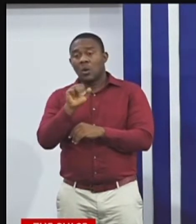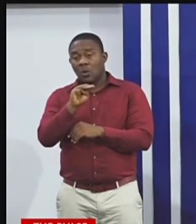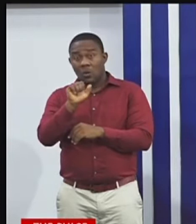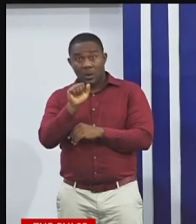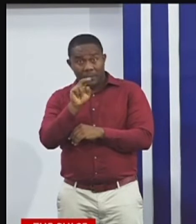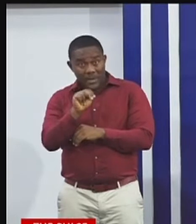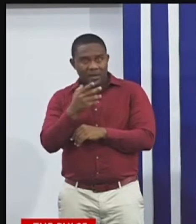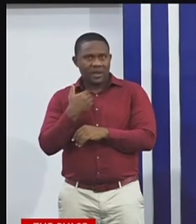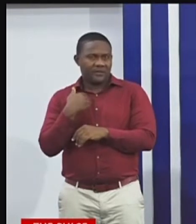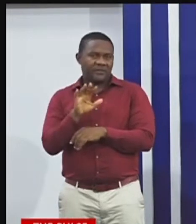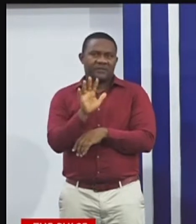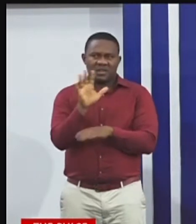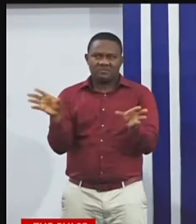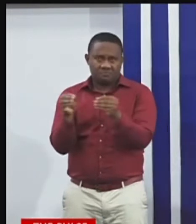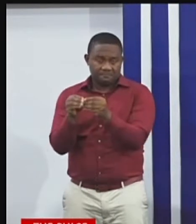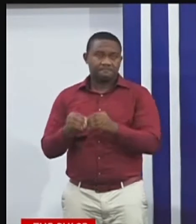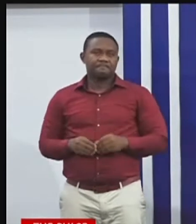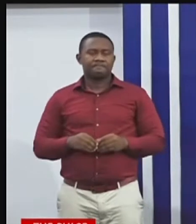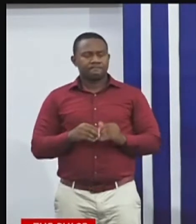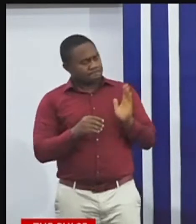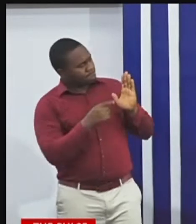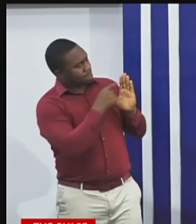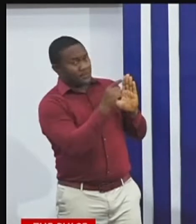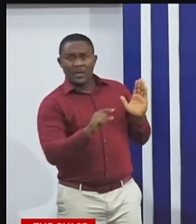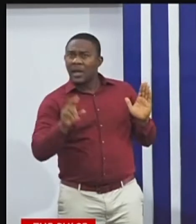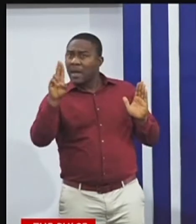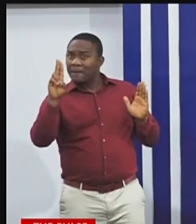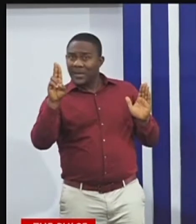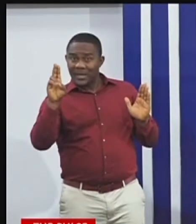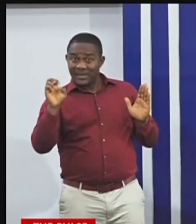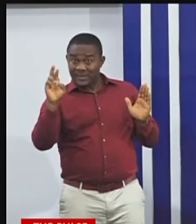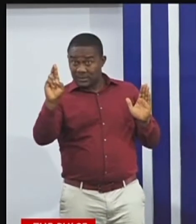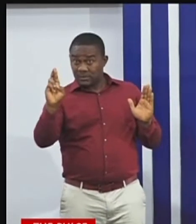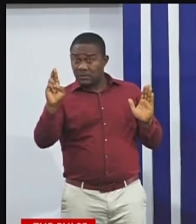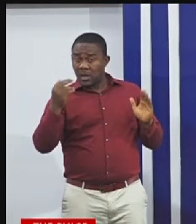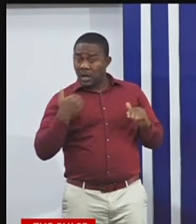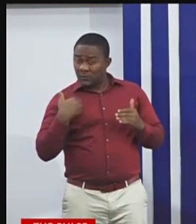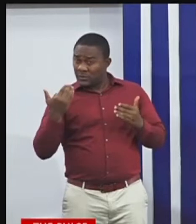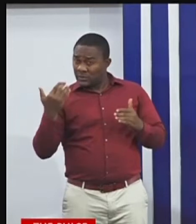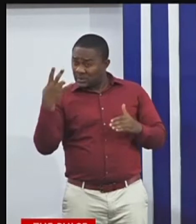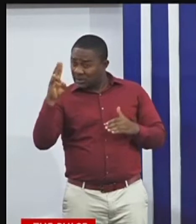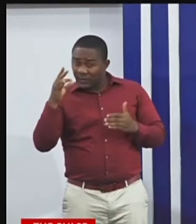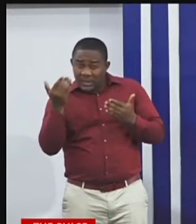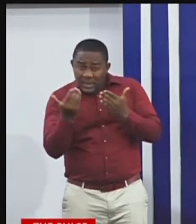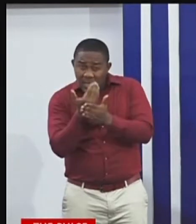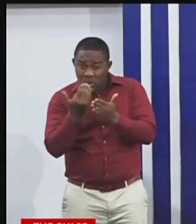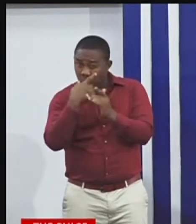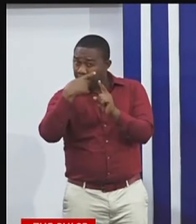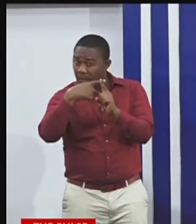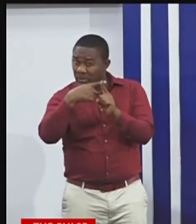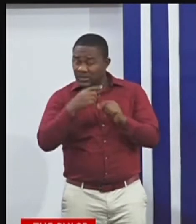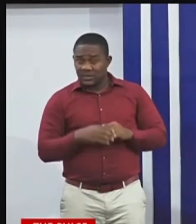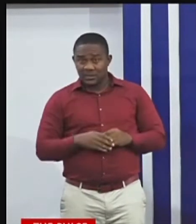rest. Upper East has 7 new cases as of the last briefing. The case